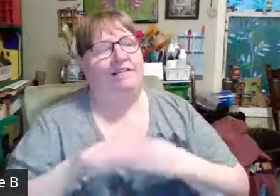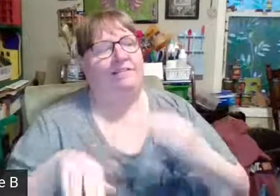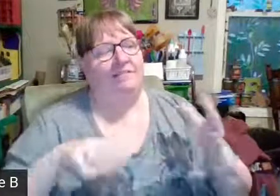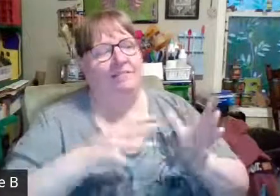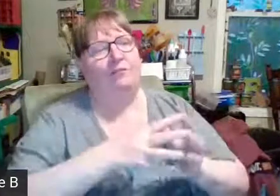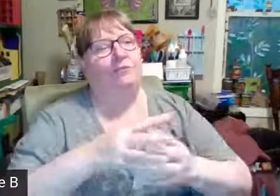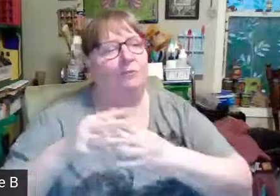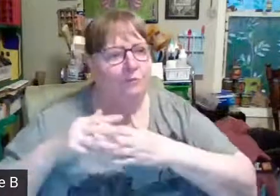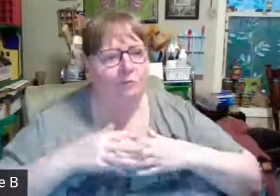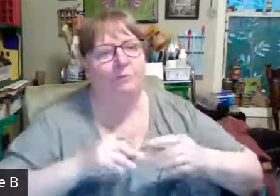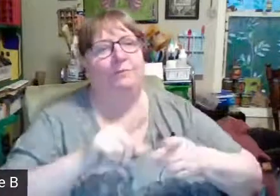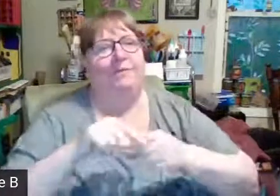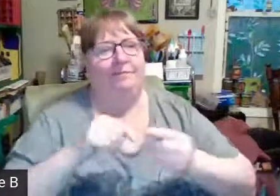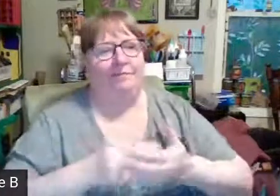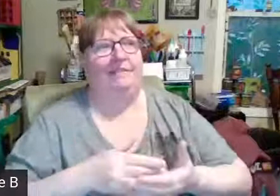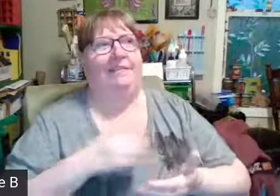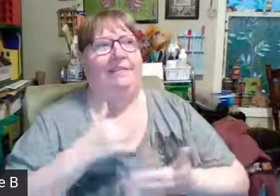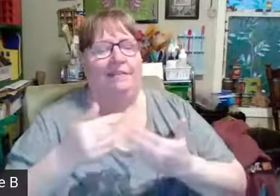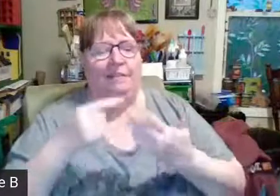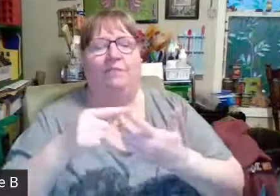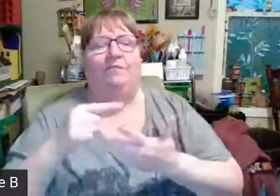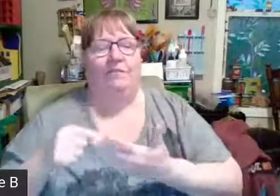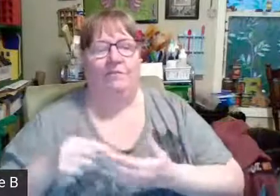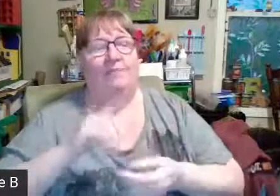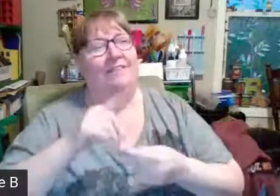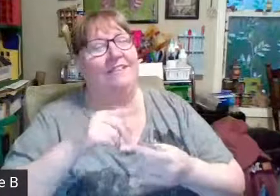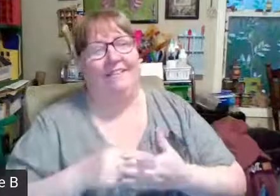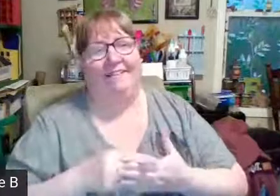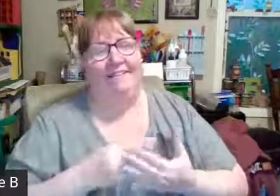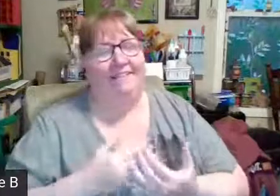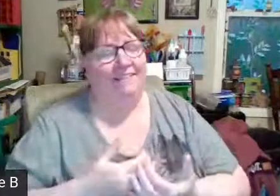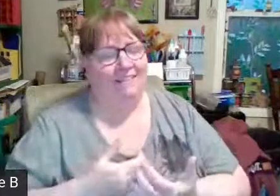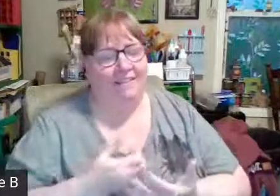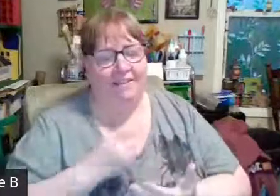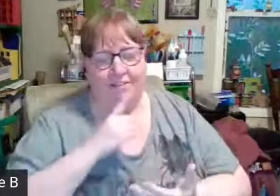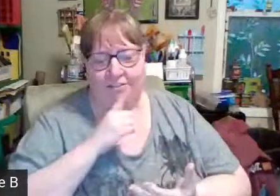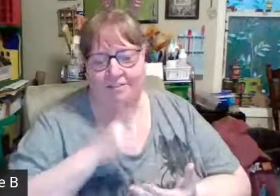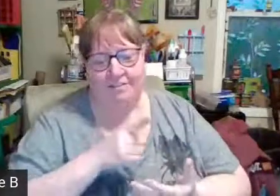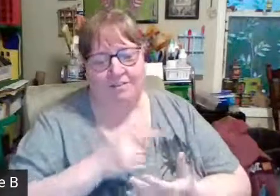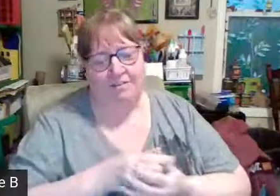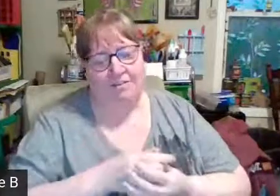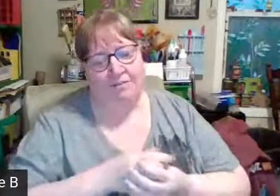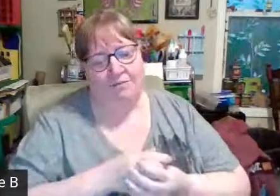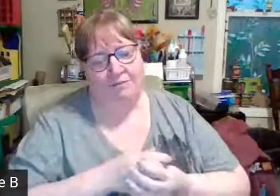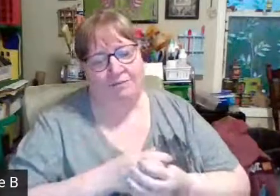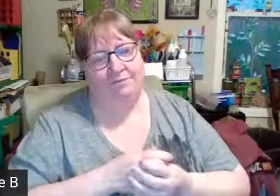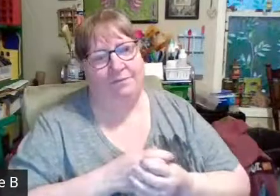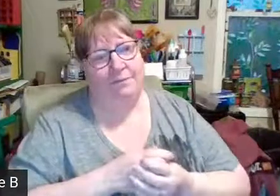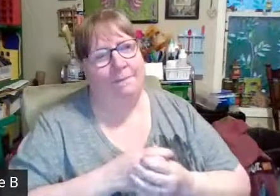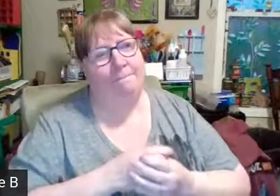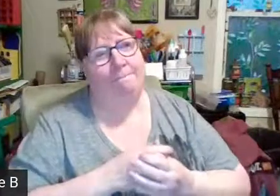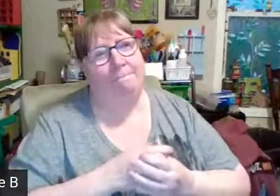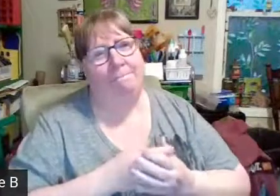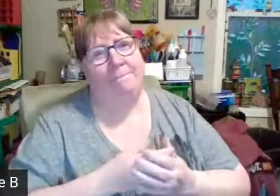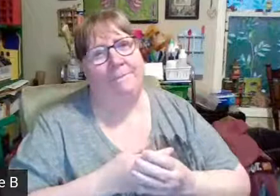gracefully touch that topic, but you know what I'm trying to say, right? I'm just trying to say that we are all